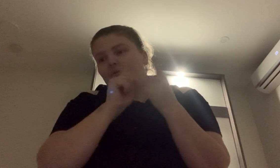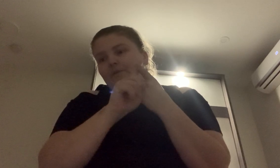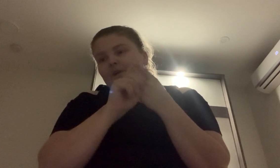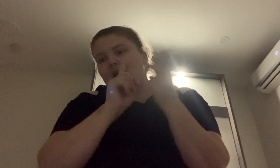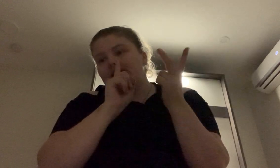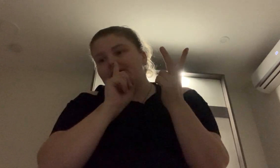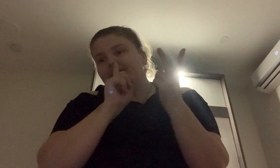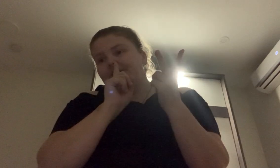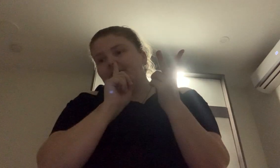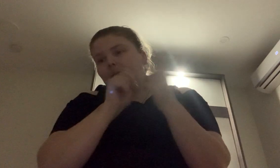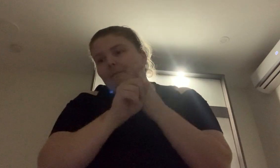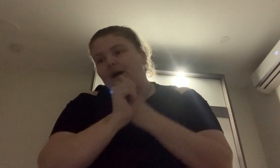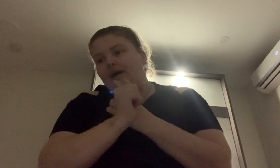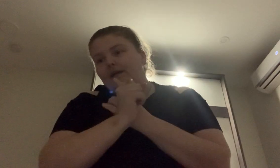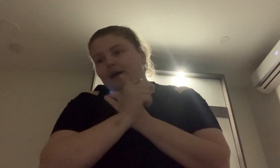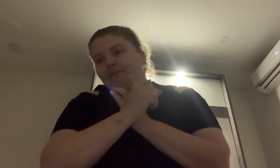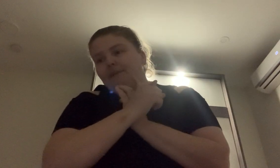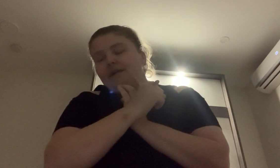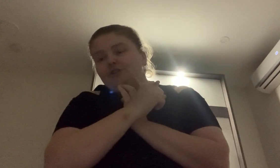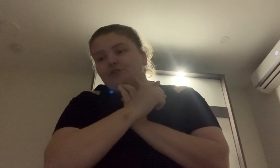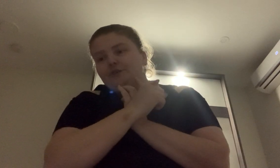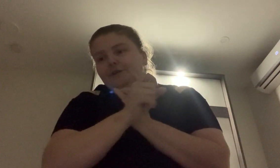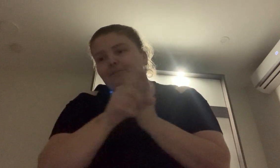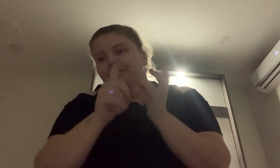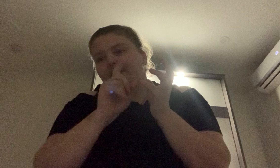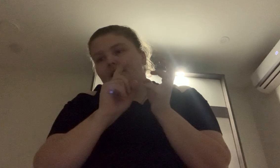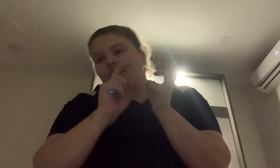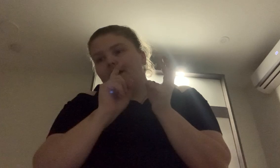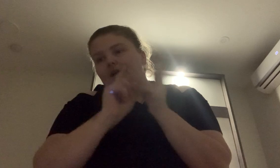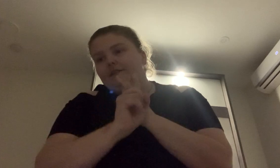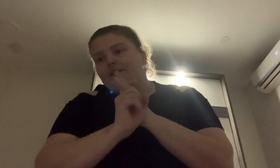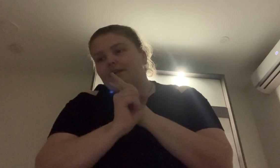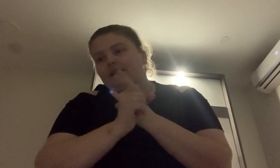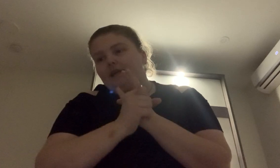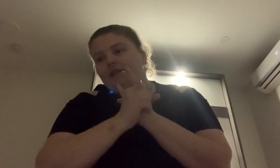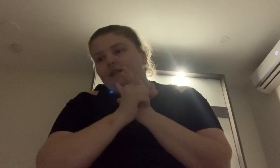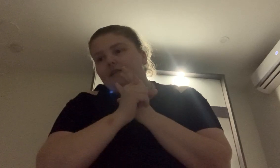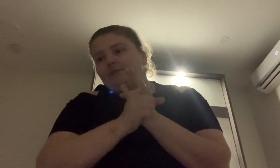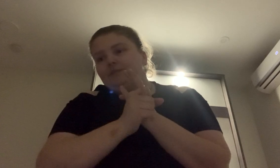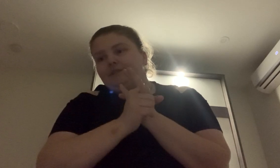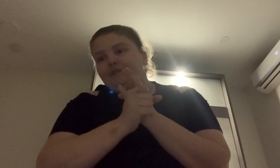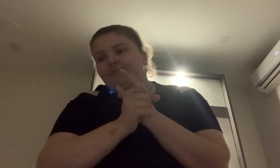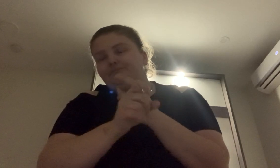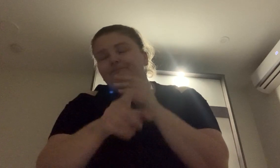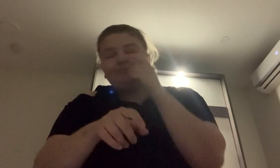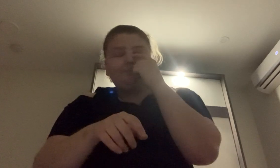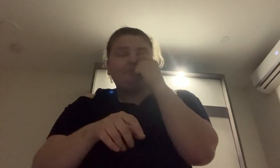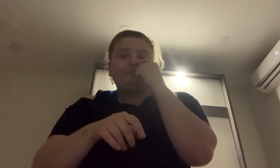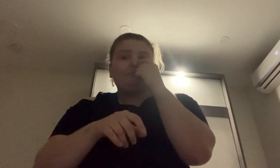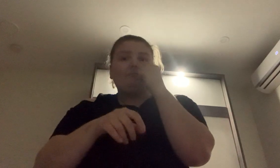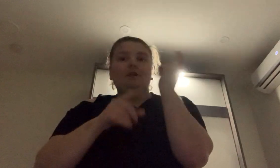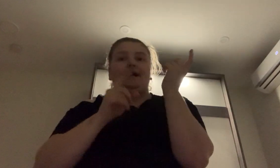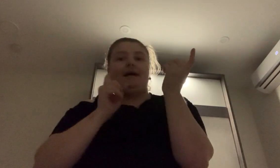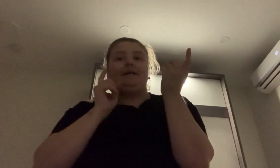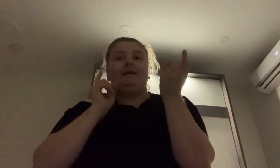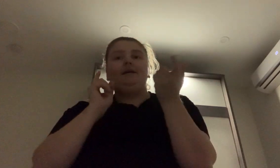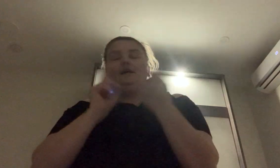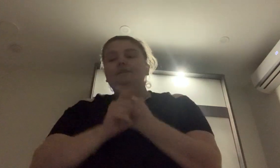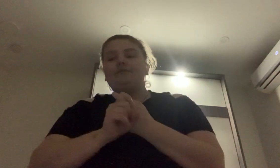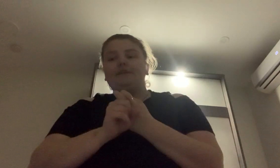Raven Goddess, Pie and Pastry, and Igniting Intimacy. I did